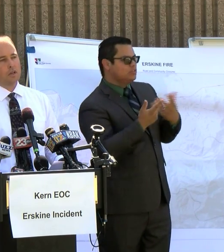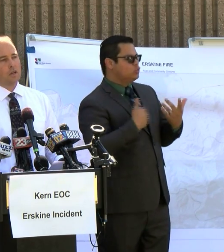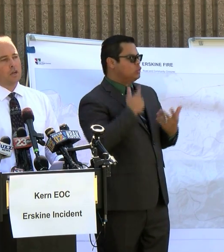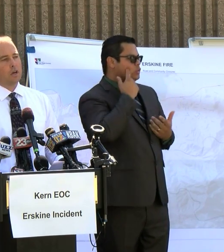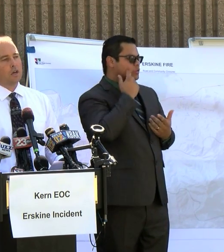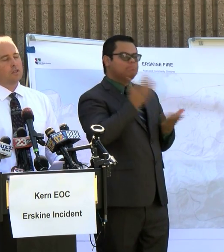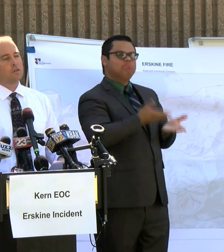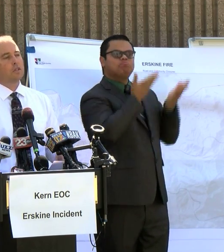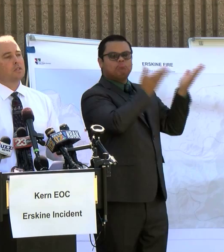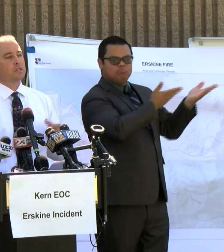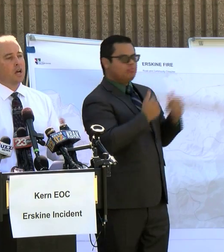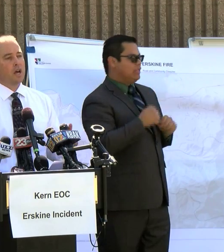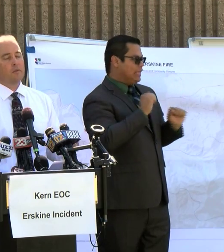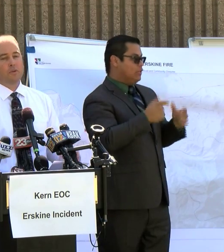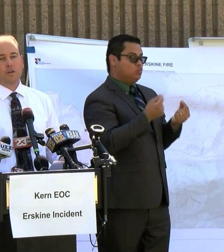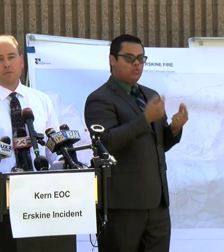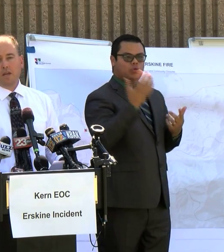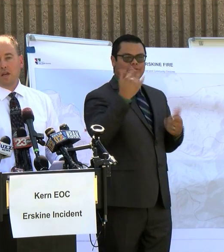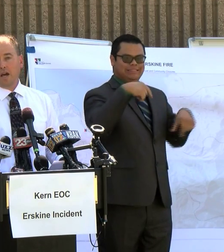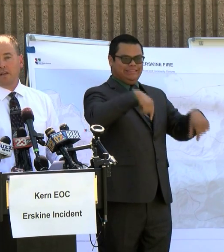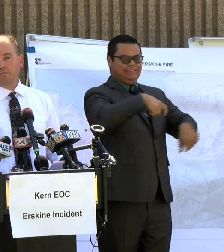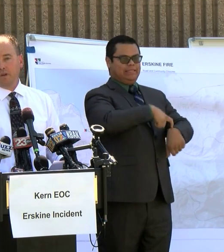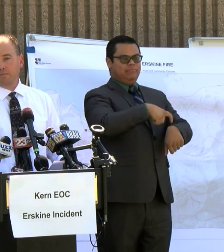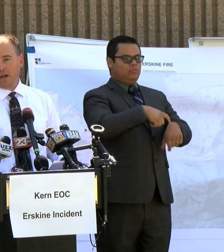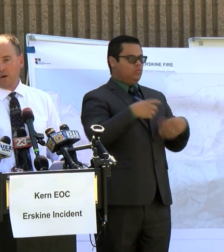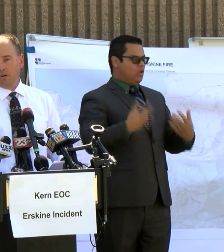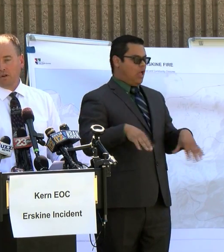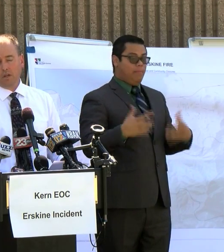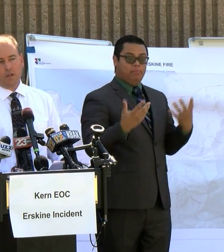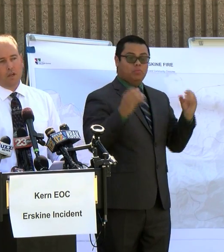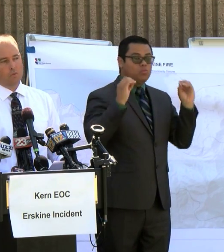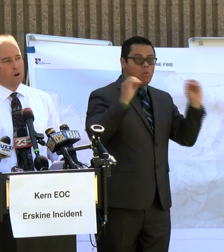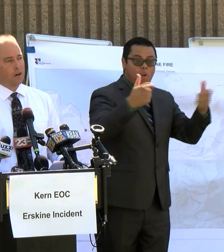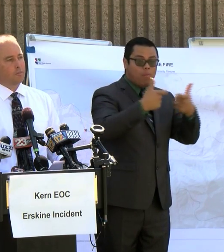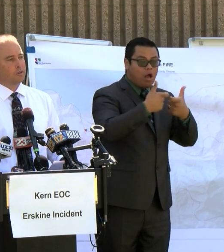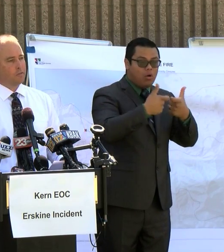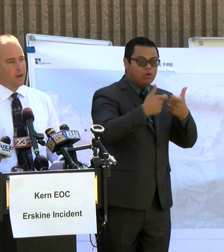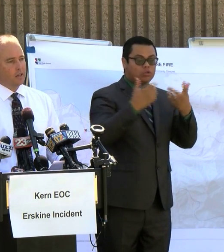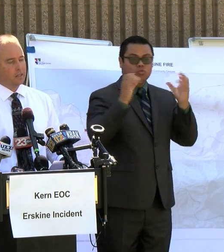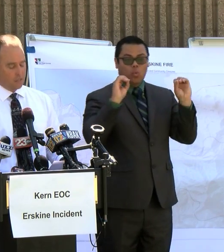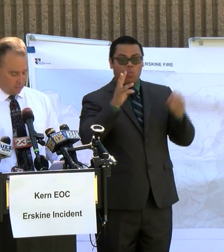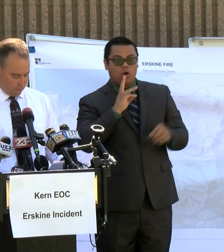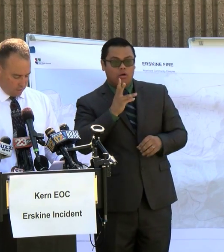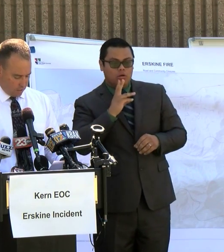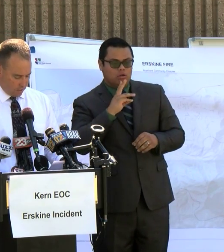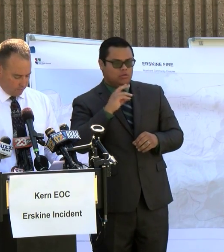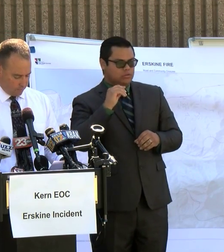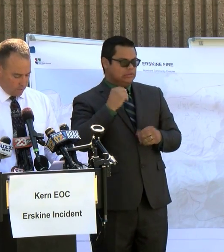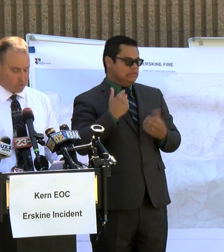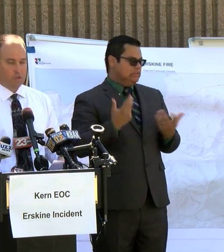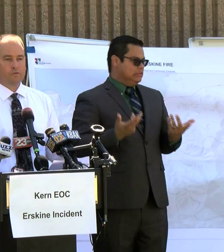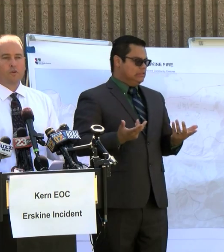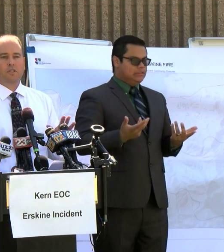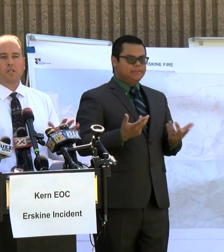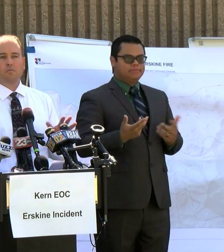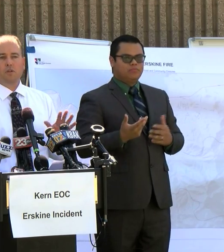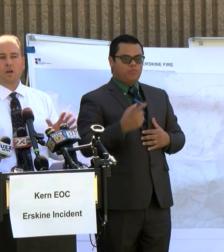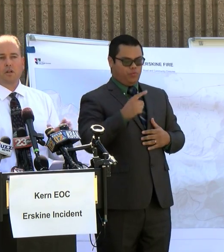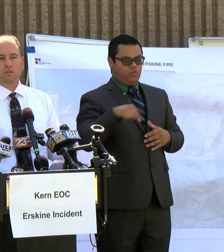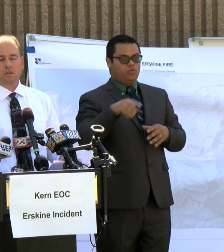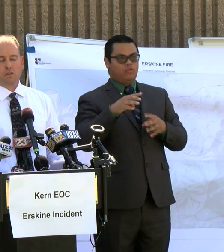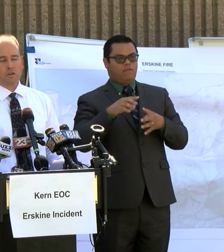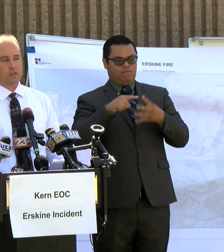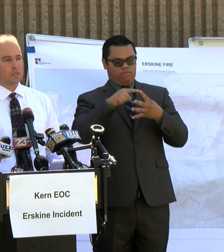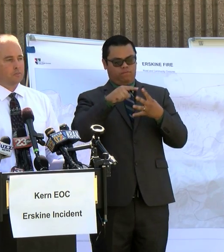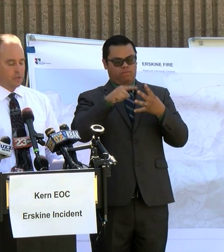recommendation during this time when there may not have been power and water provided. So those 4 teams